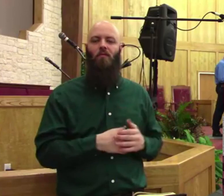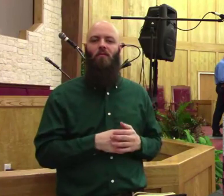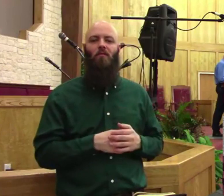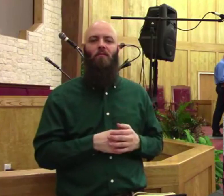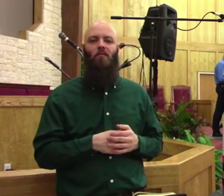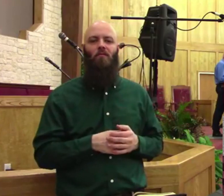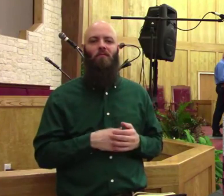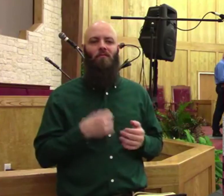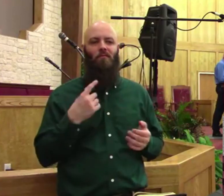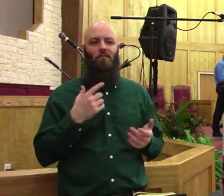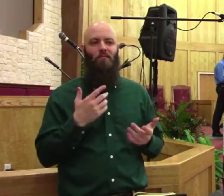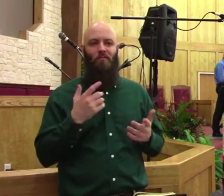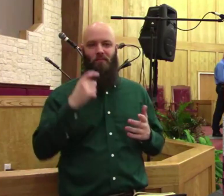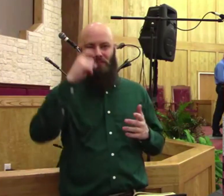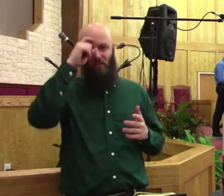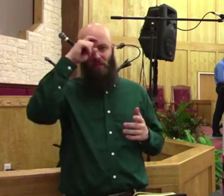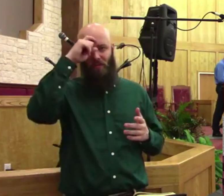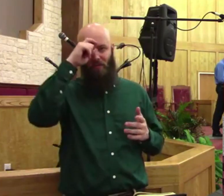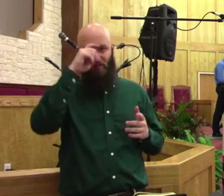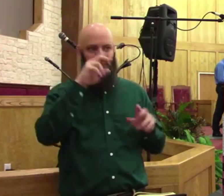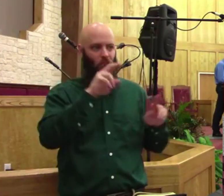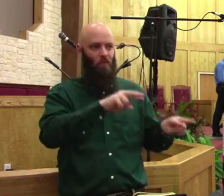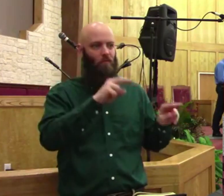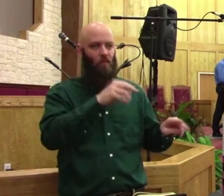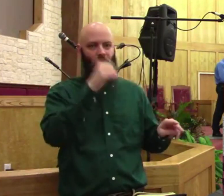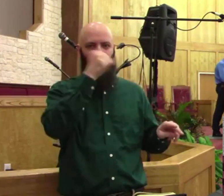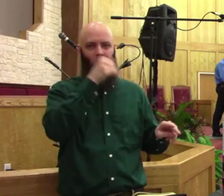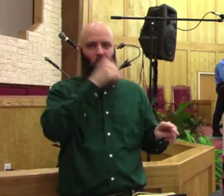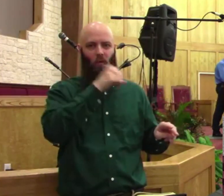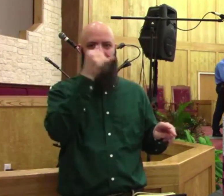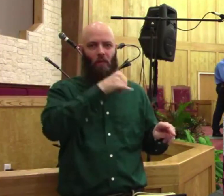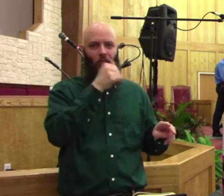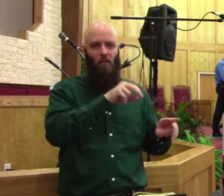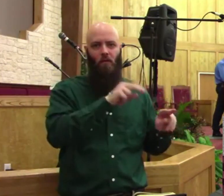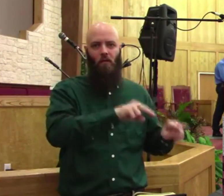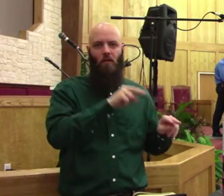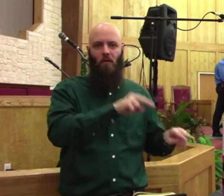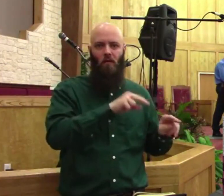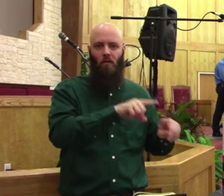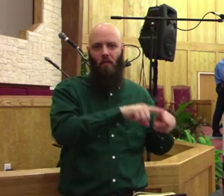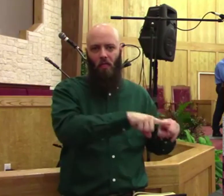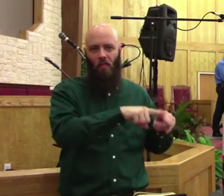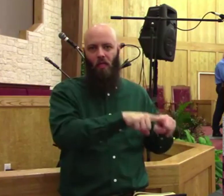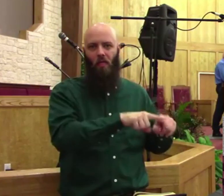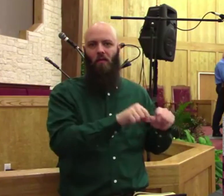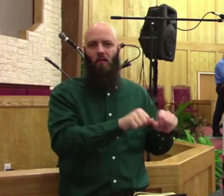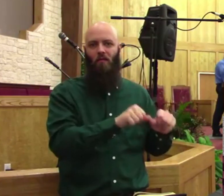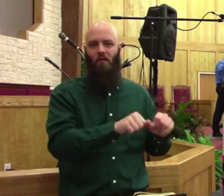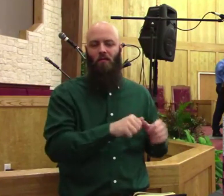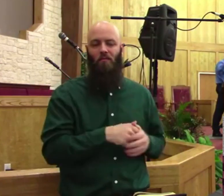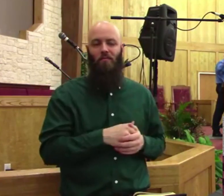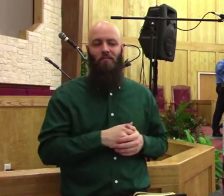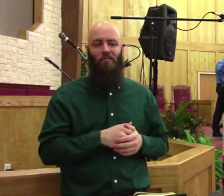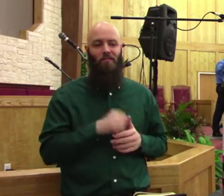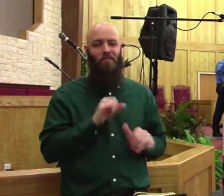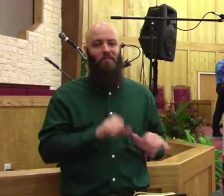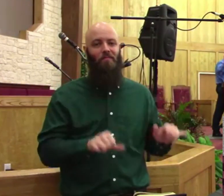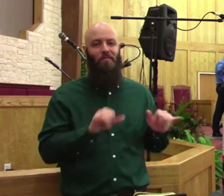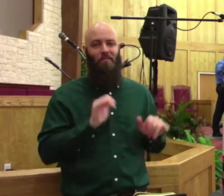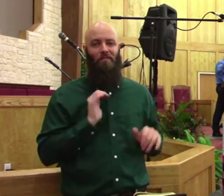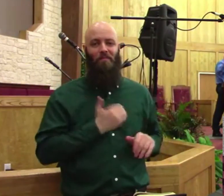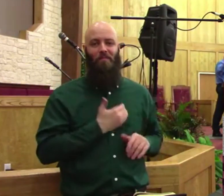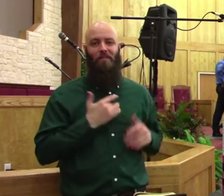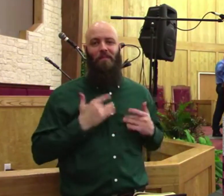wisdom of fools again and again and again. When faced with their own frailty, when the handwriting is on the